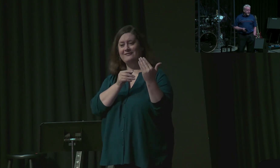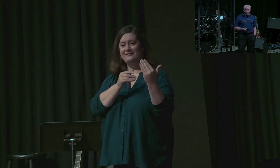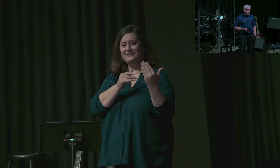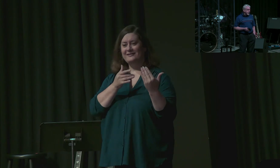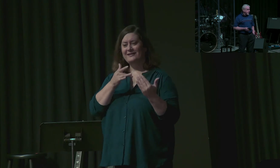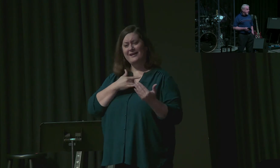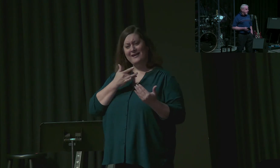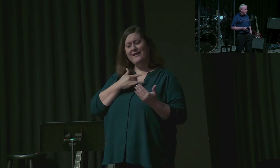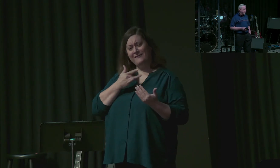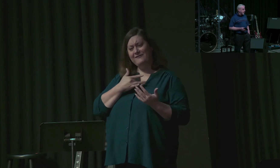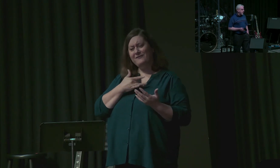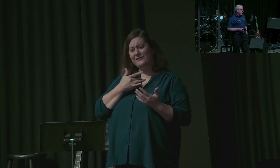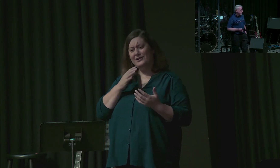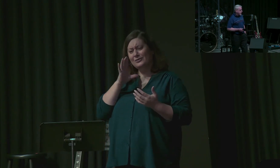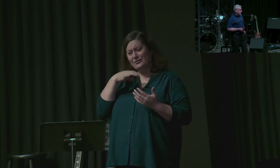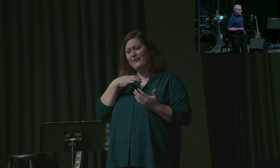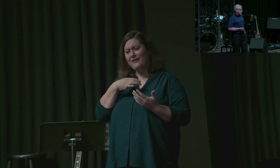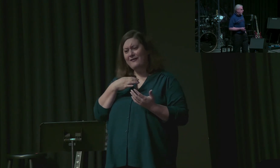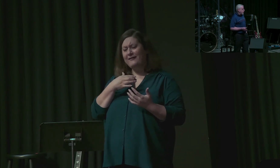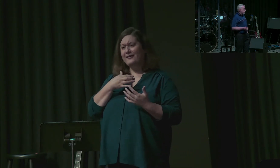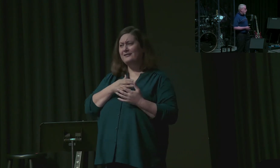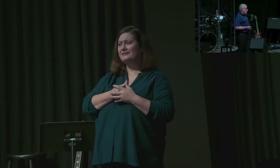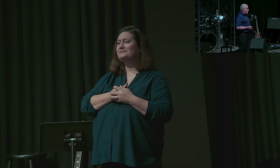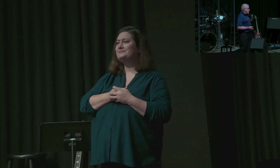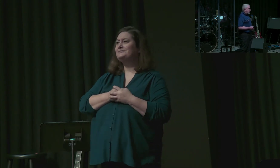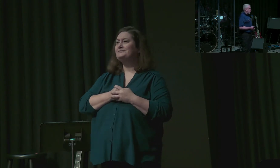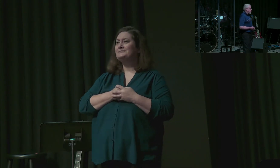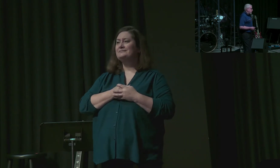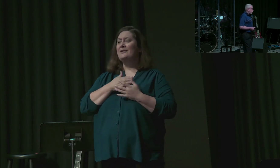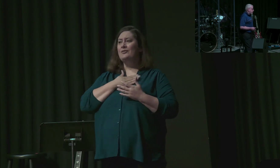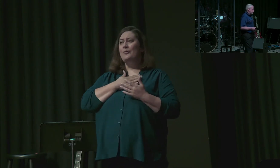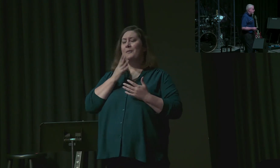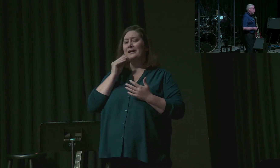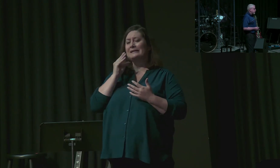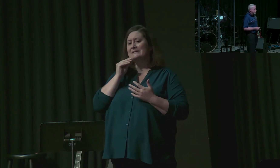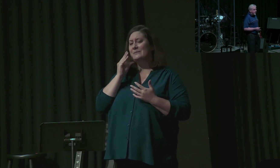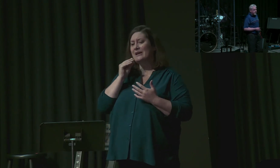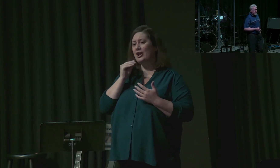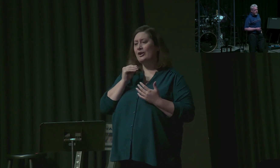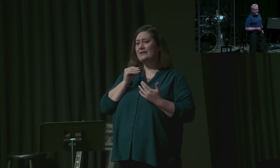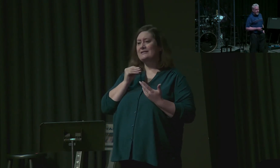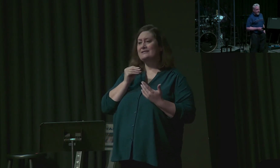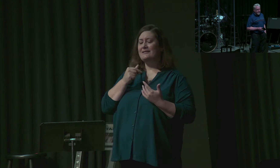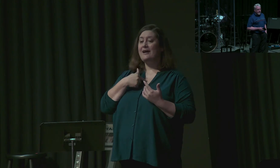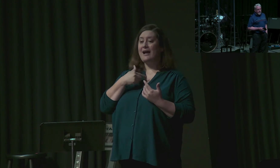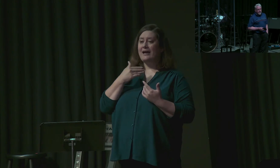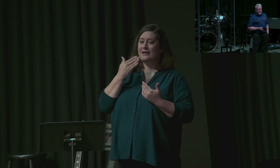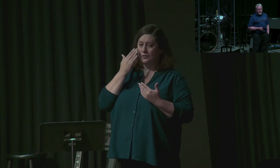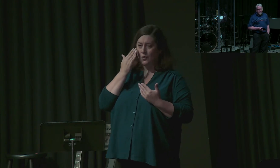my experience and knowing older, sweeter saints